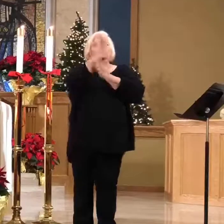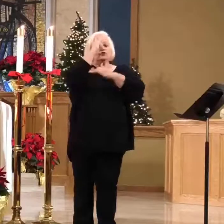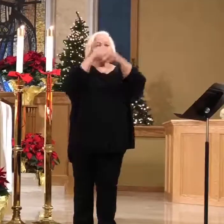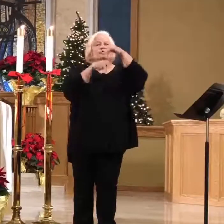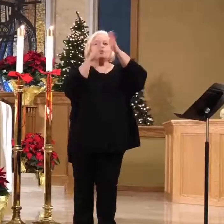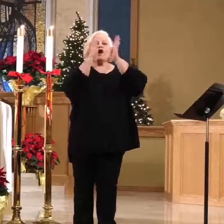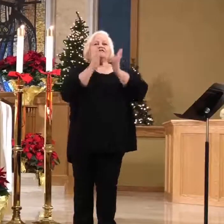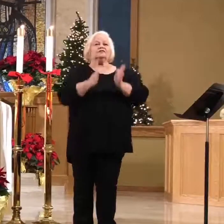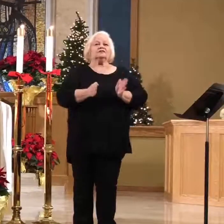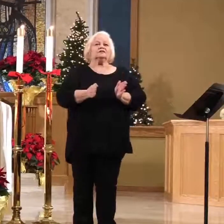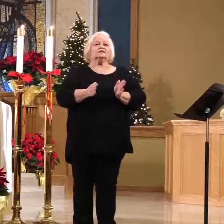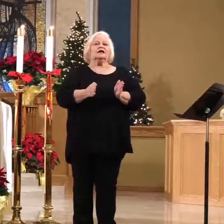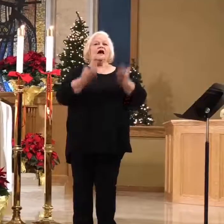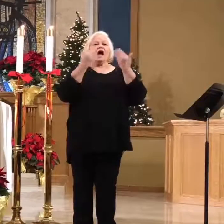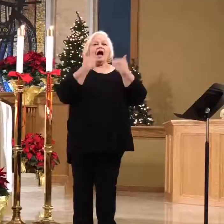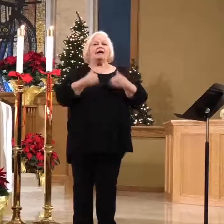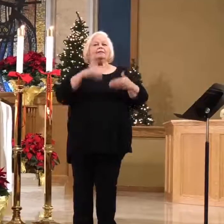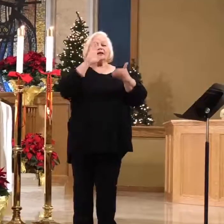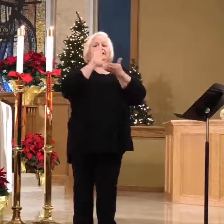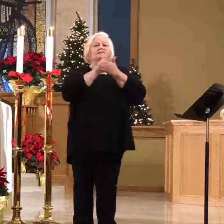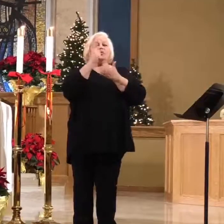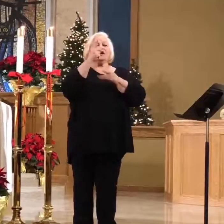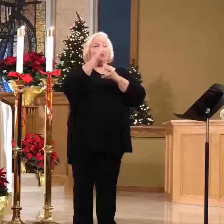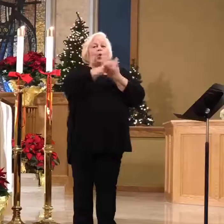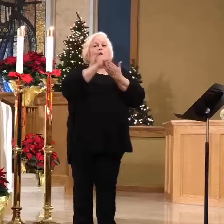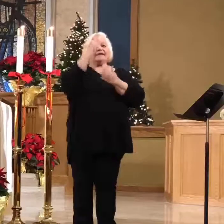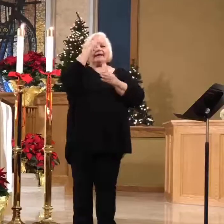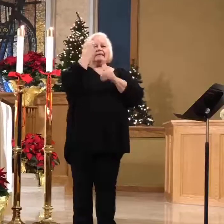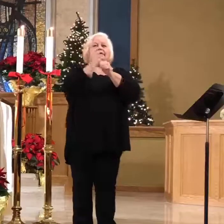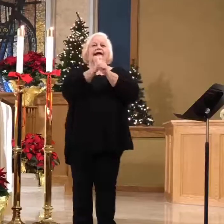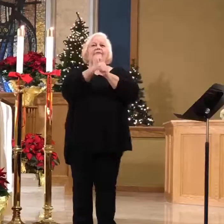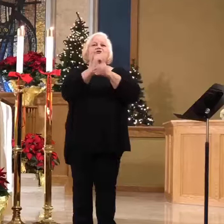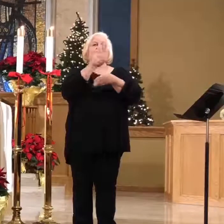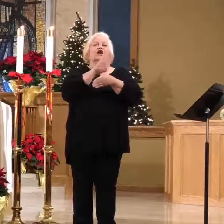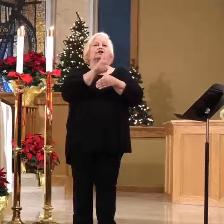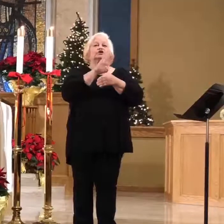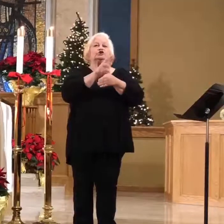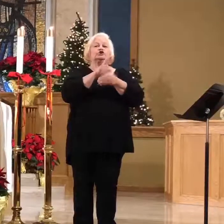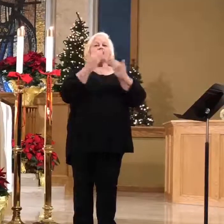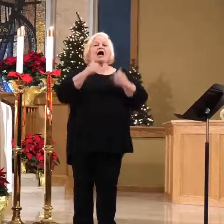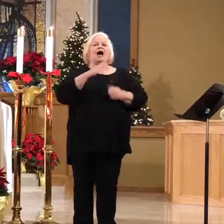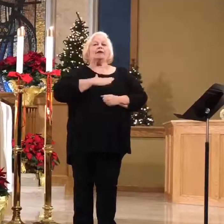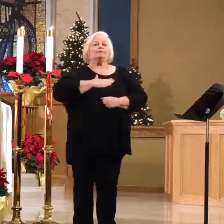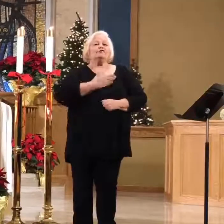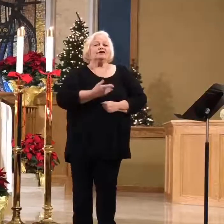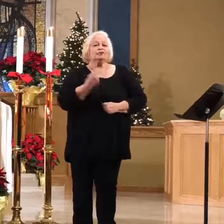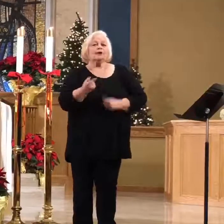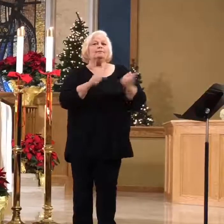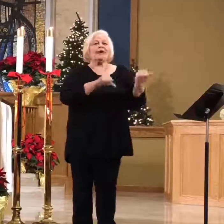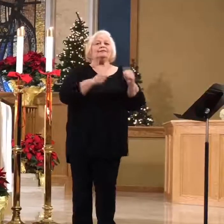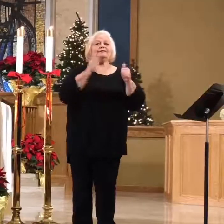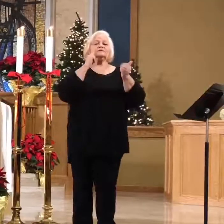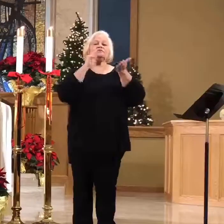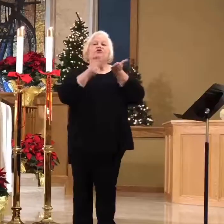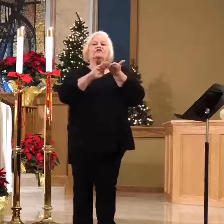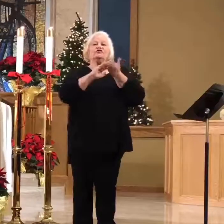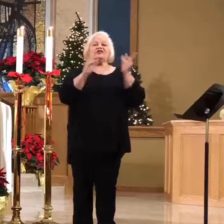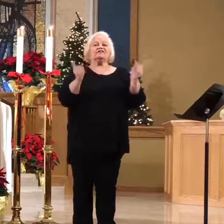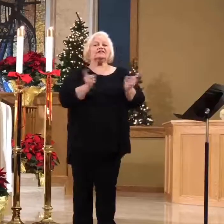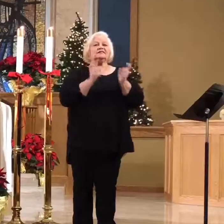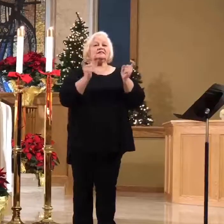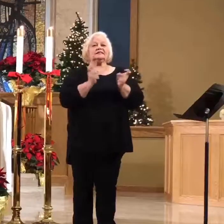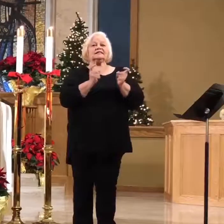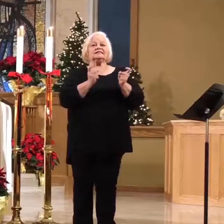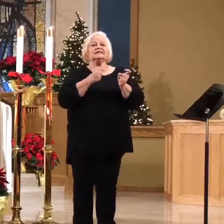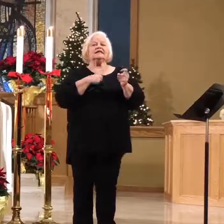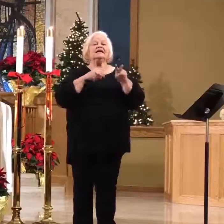through the prophets. I believe in one holy Catholic apostolic church. I confess one baptism for the forgiveness